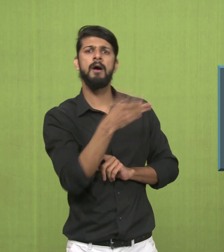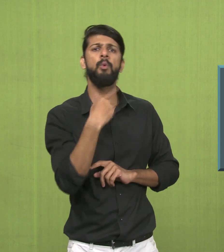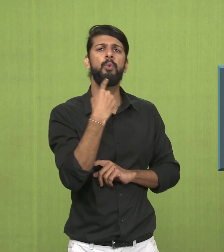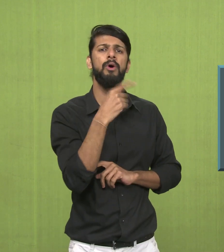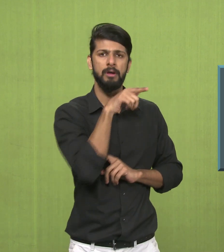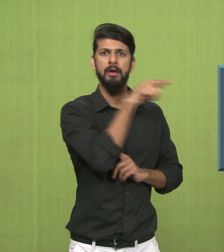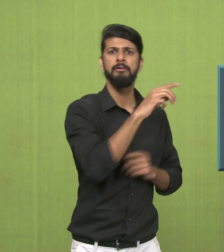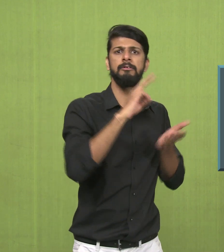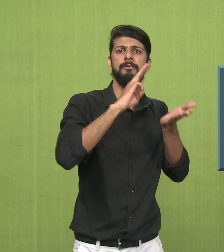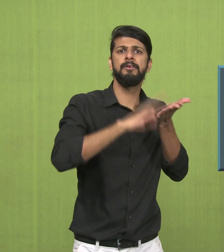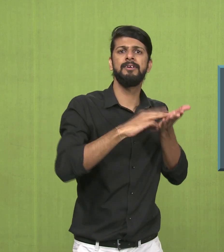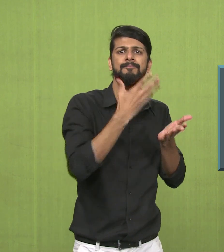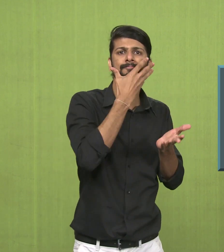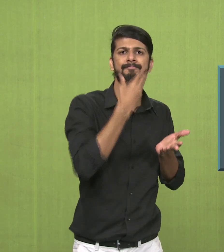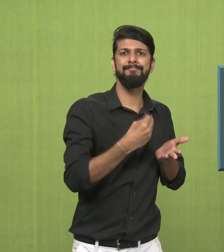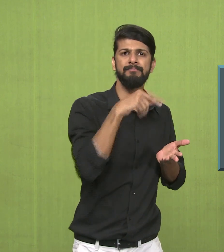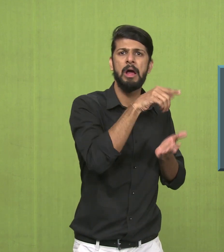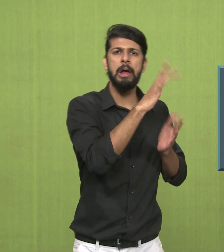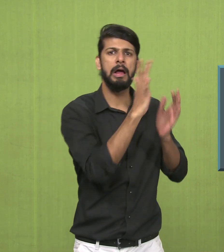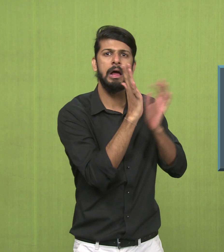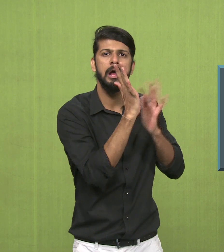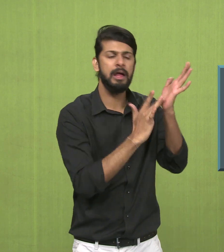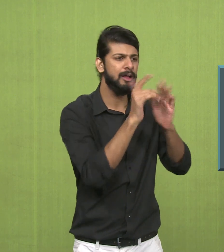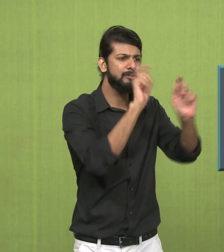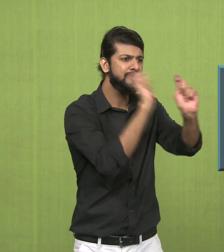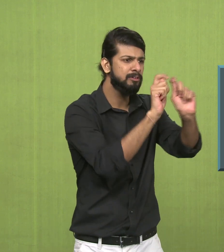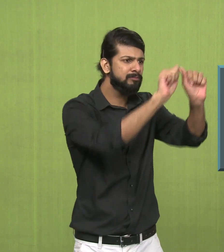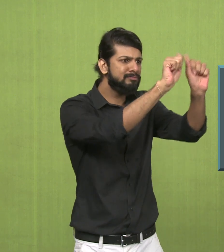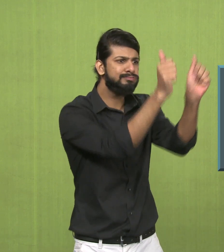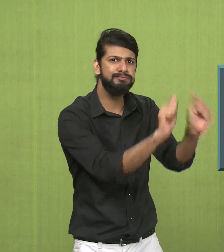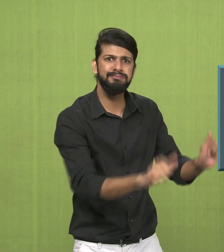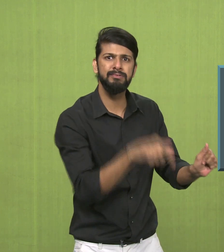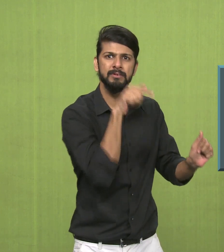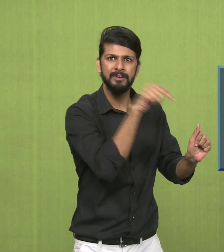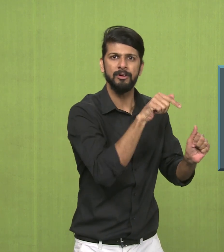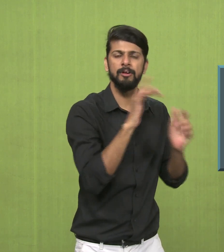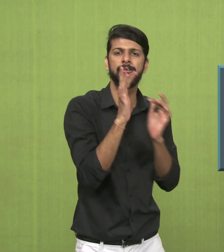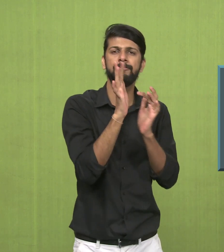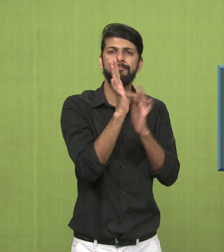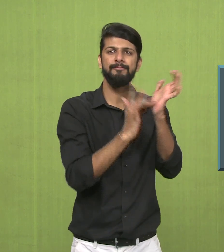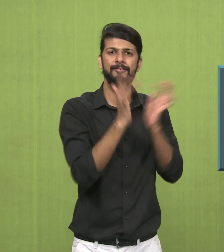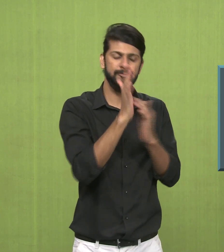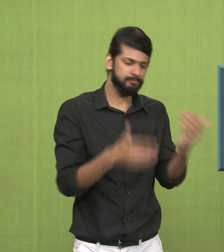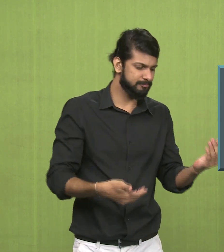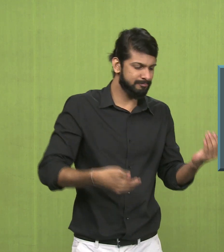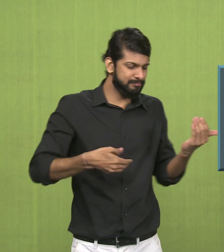when he made the Mother Teresa painting, is influenced by the La Pieta sculpture made